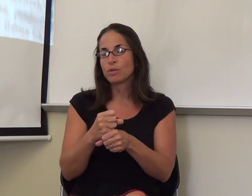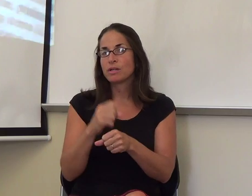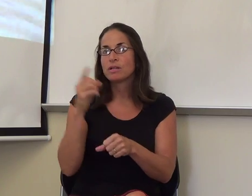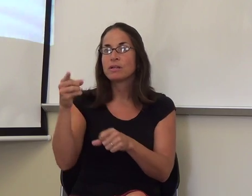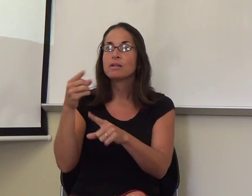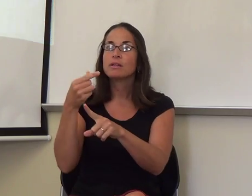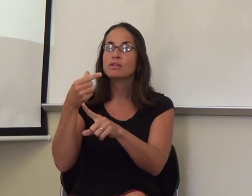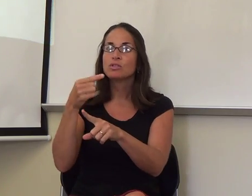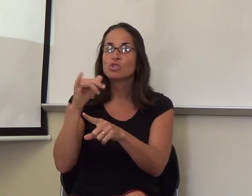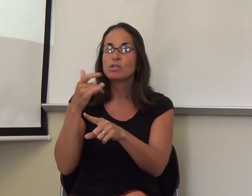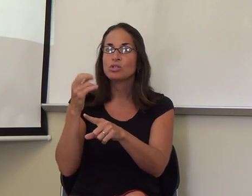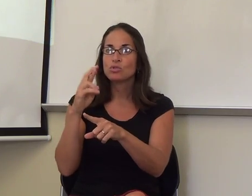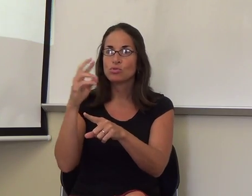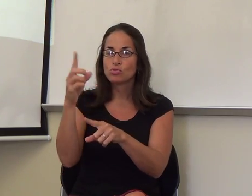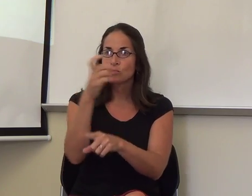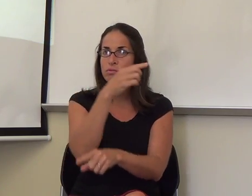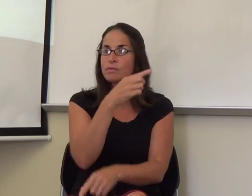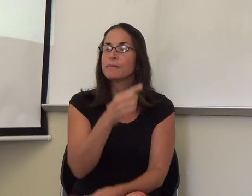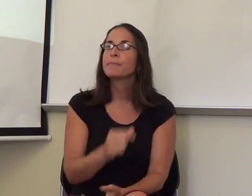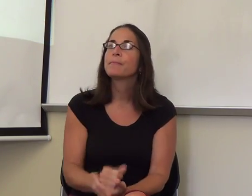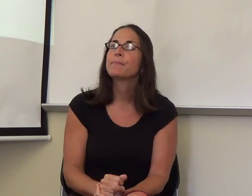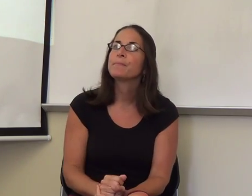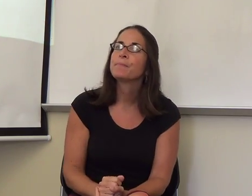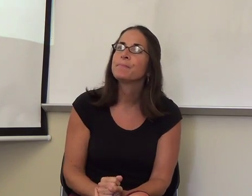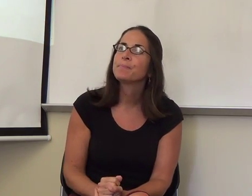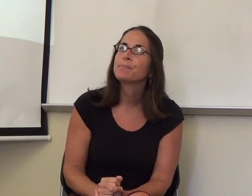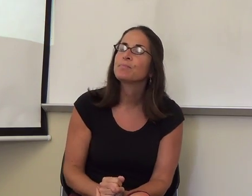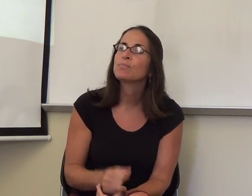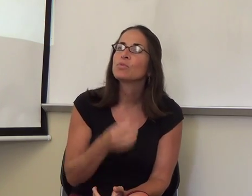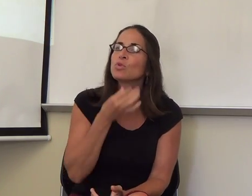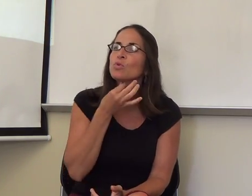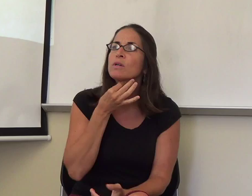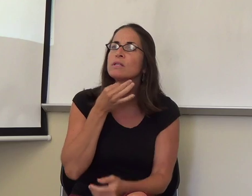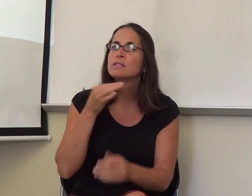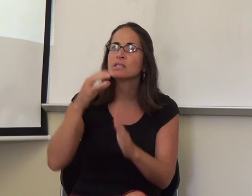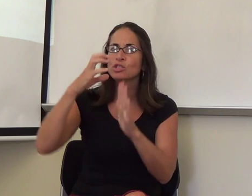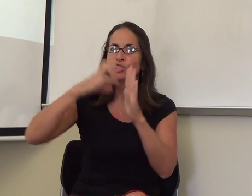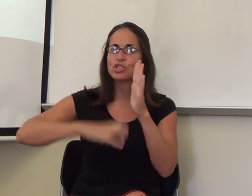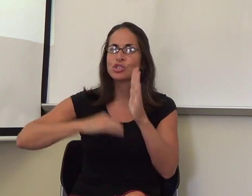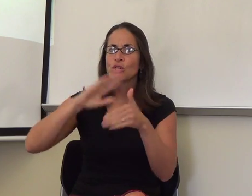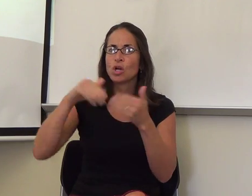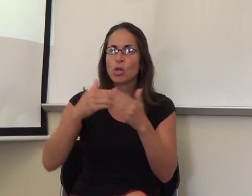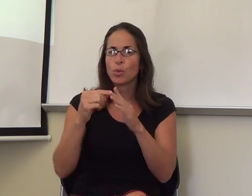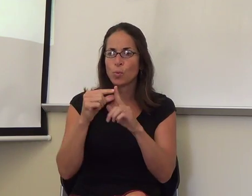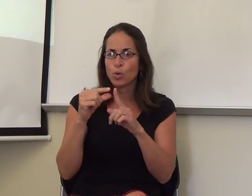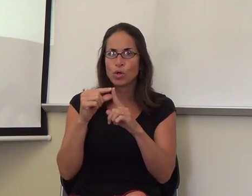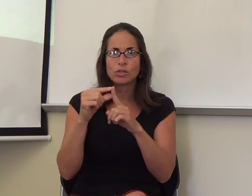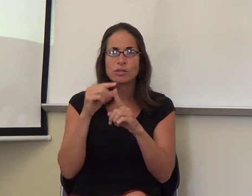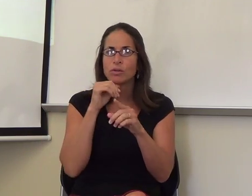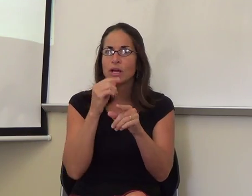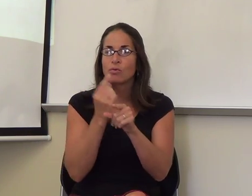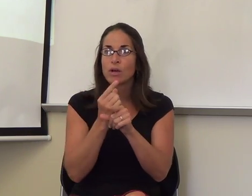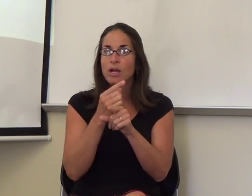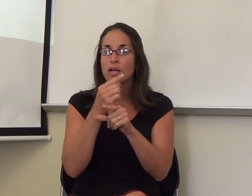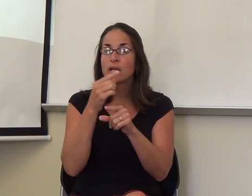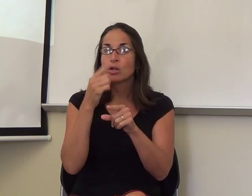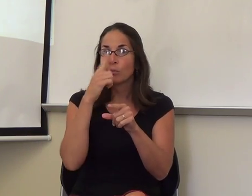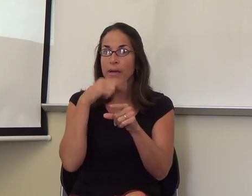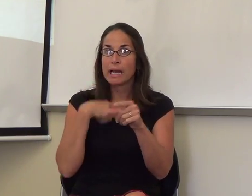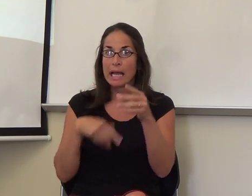I have a question. All these words right here, because didn't get it right, can I add these to my vocabulary list? Yeah. With